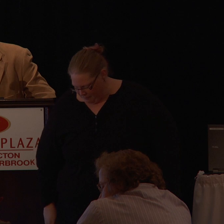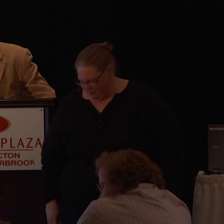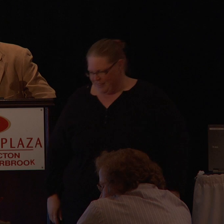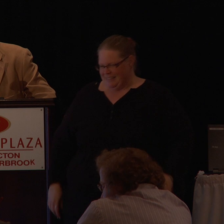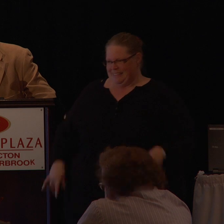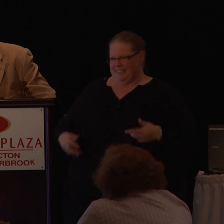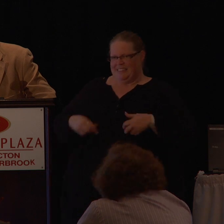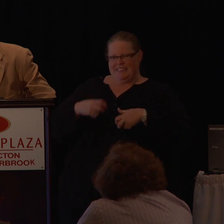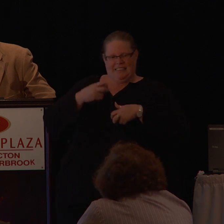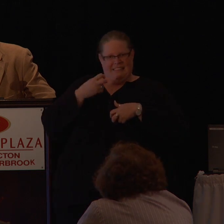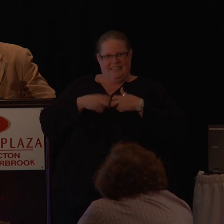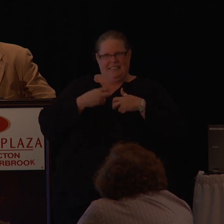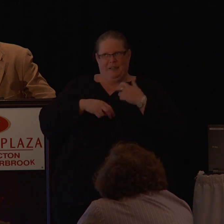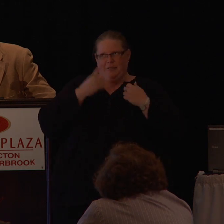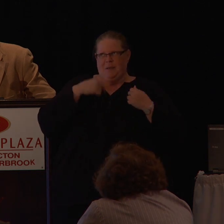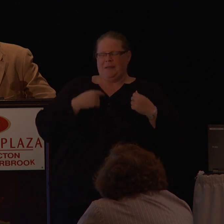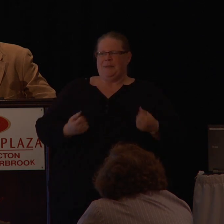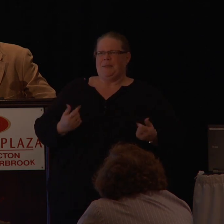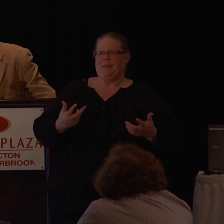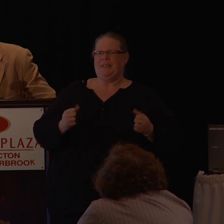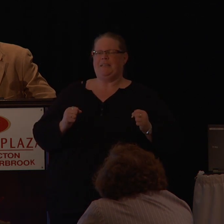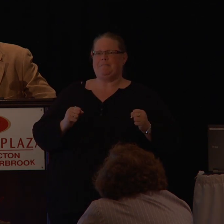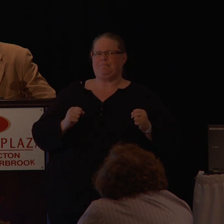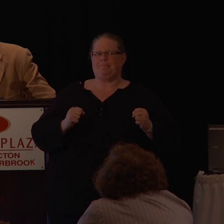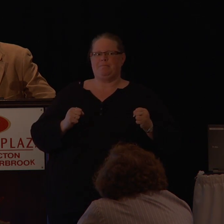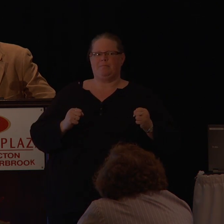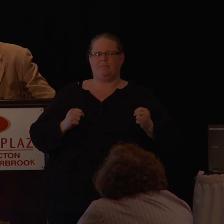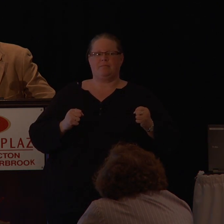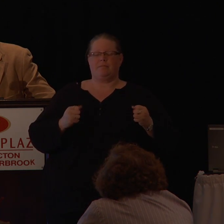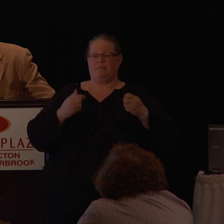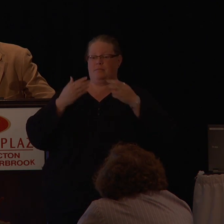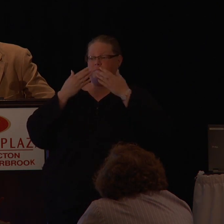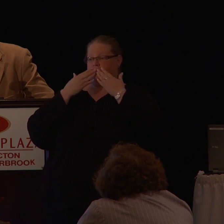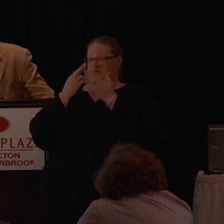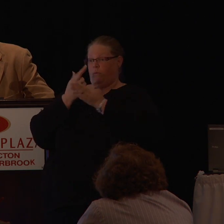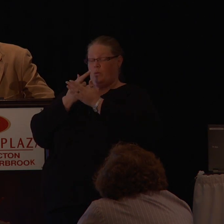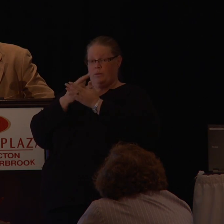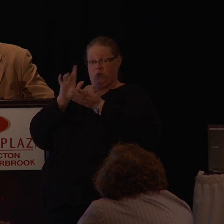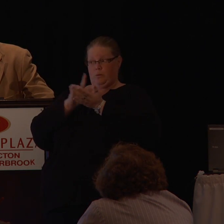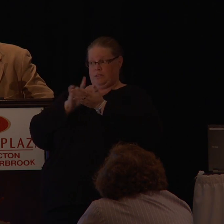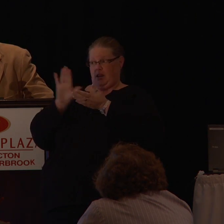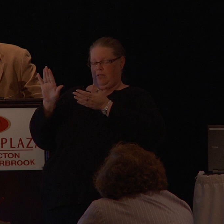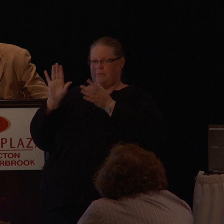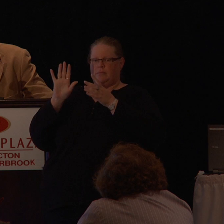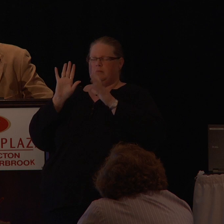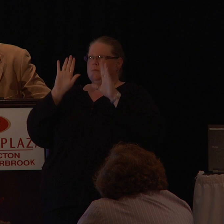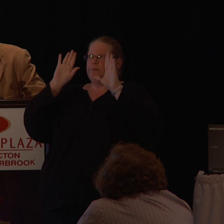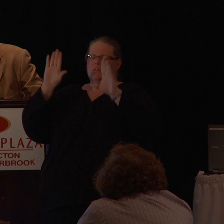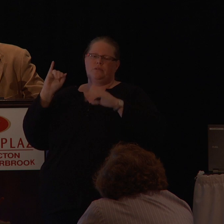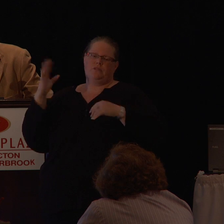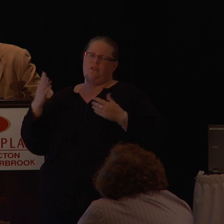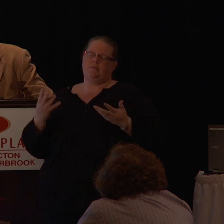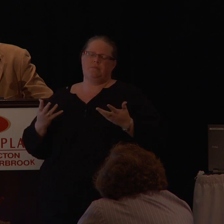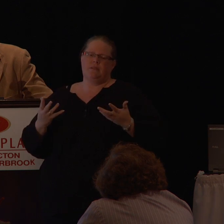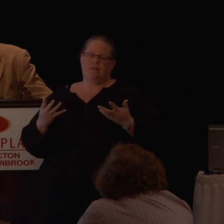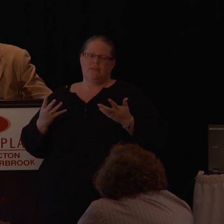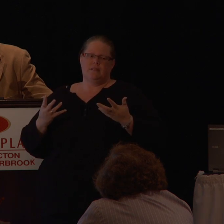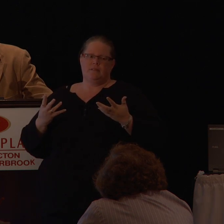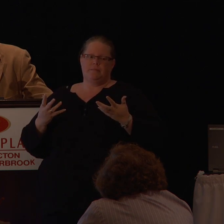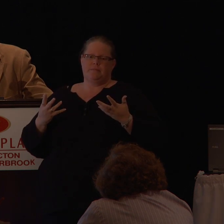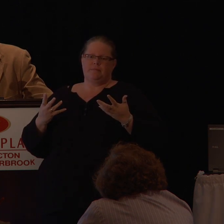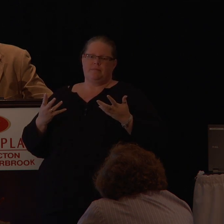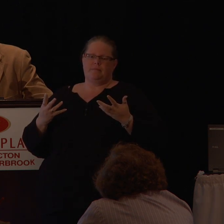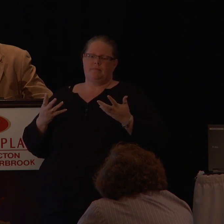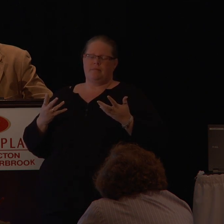This is tough. I want to thank everybody at the Resource Center for the great job they've done. And I